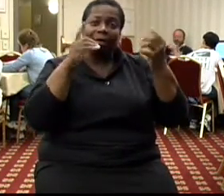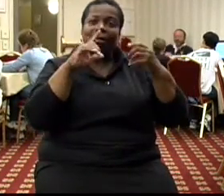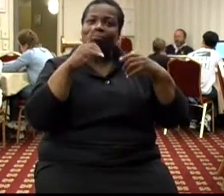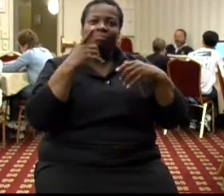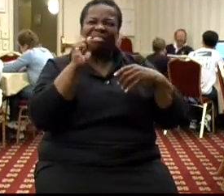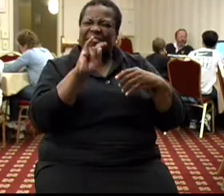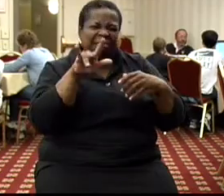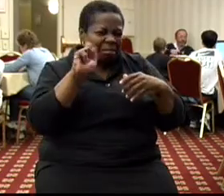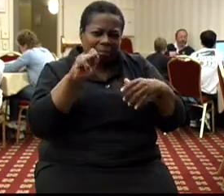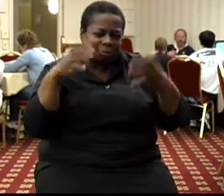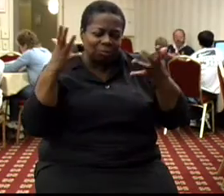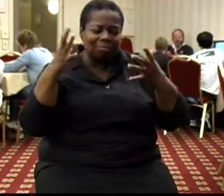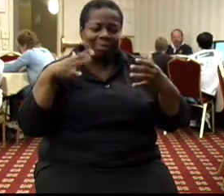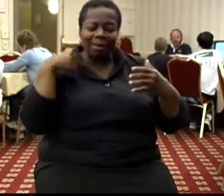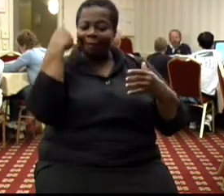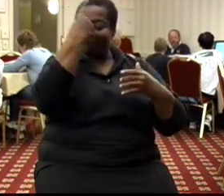Hair color, style,